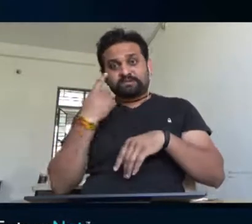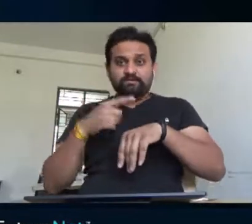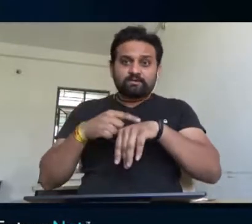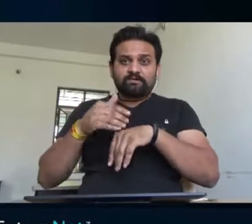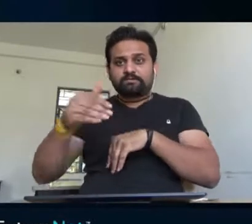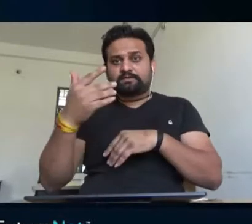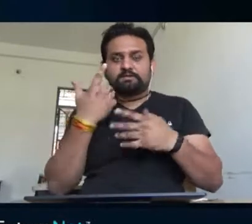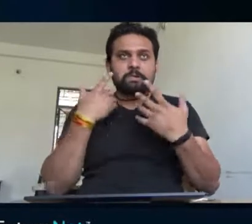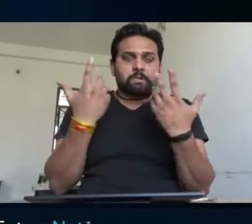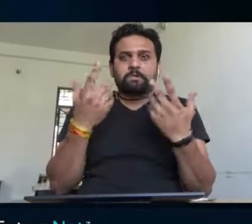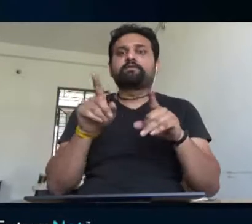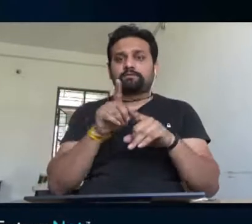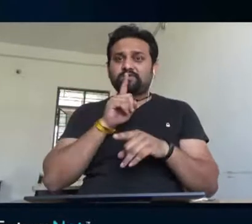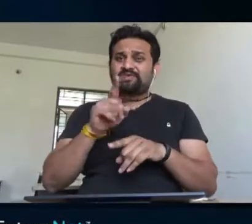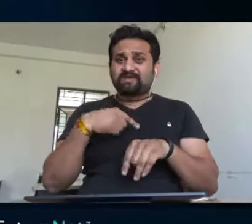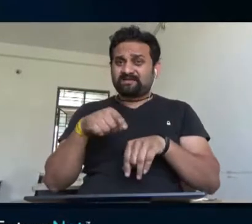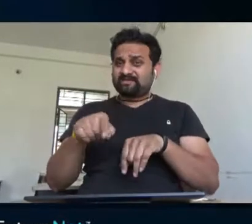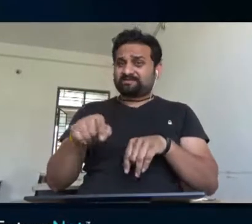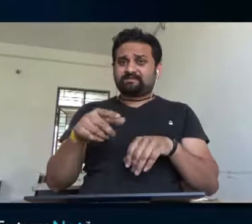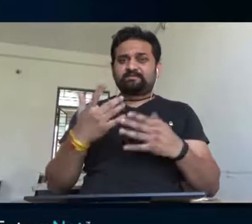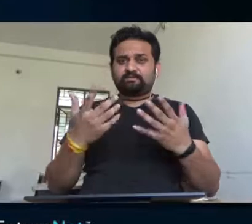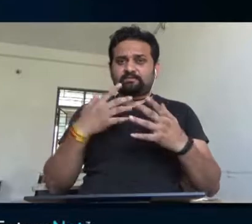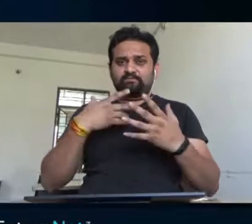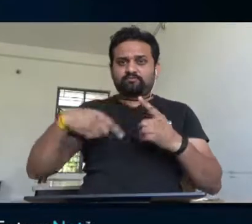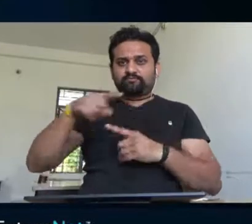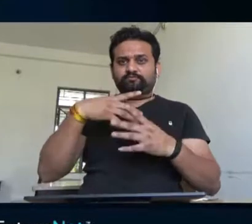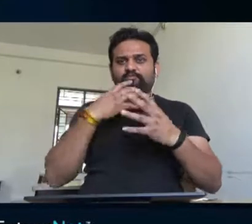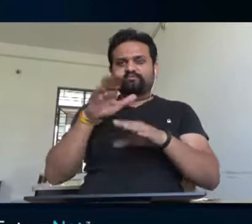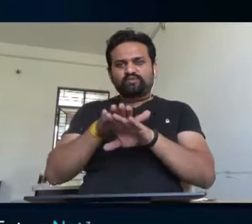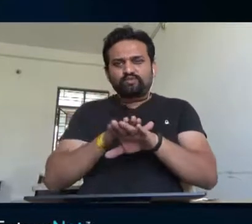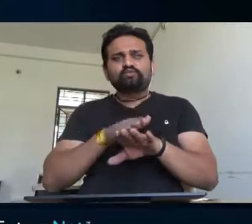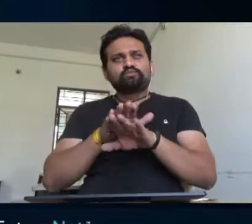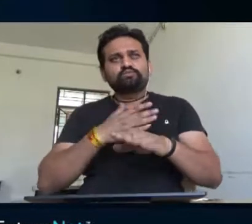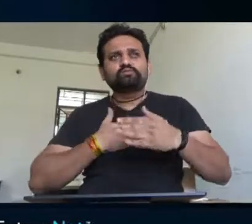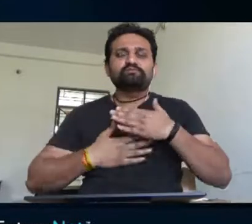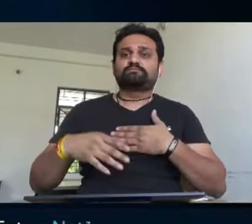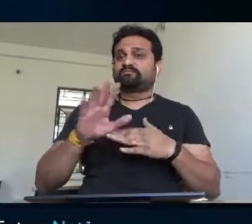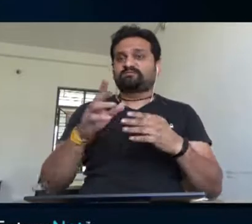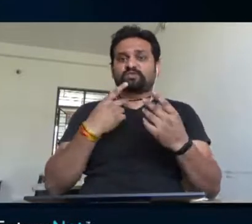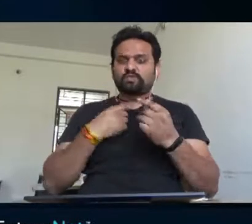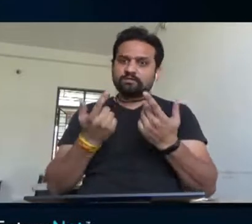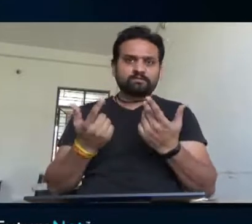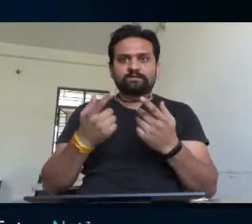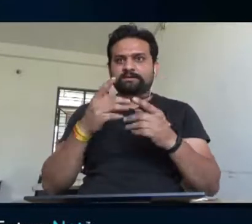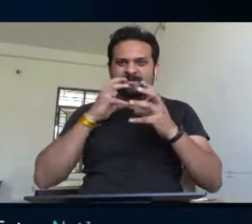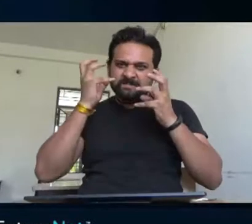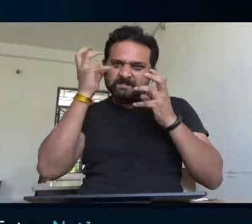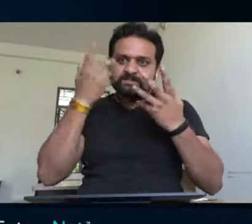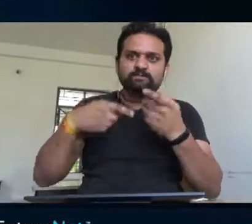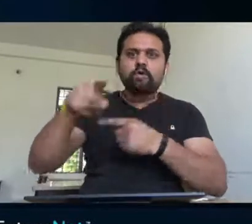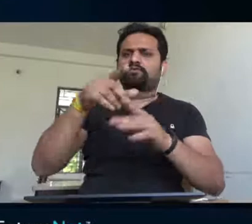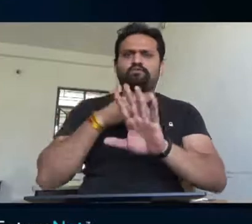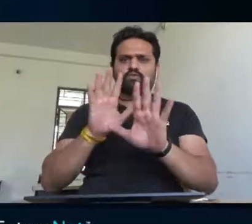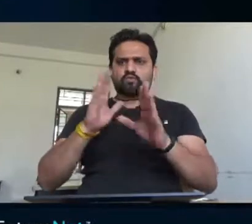everything needs, yeah? Because this is not because we want to be slowly, or we want to make you angry or